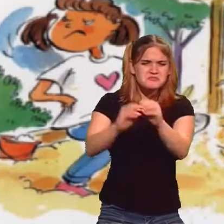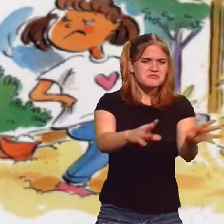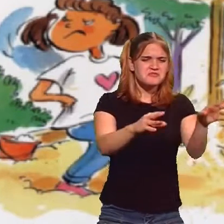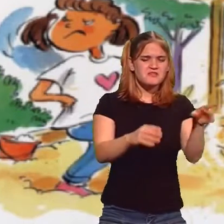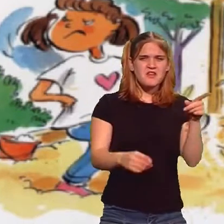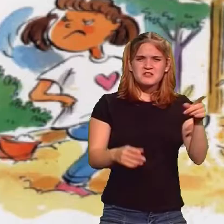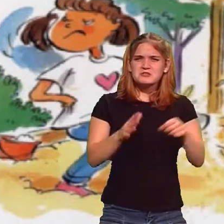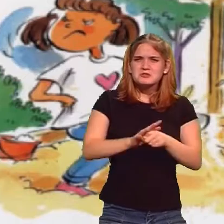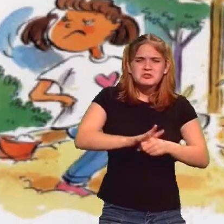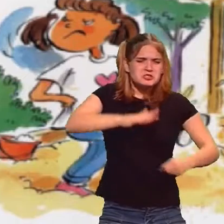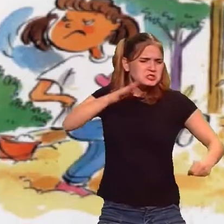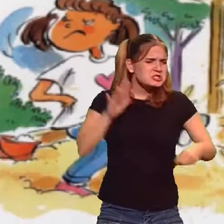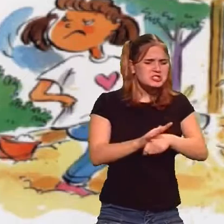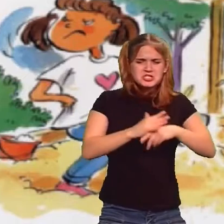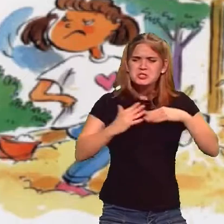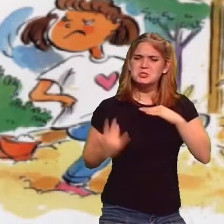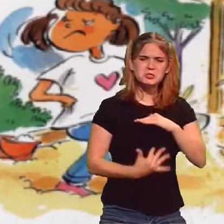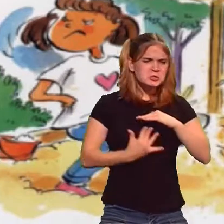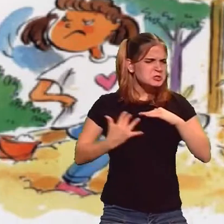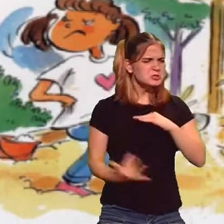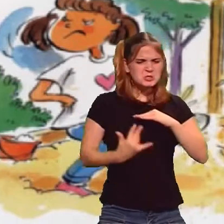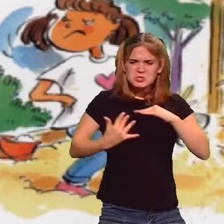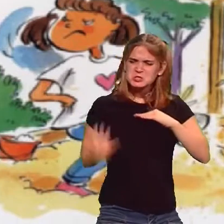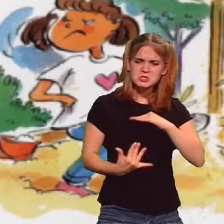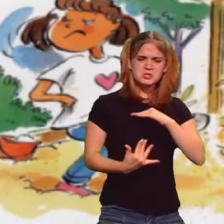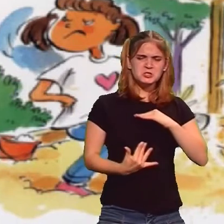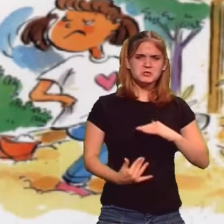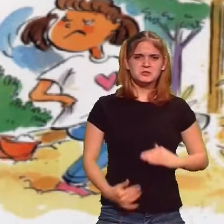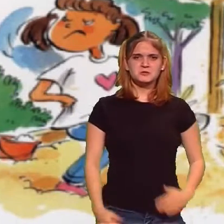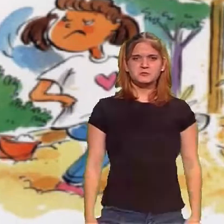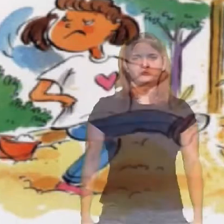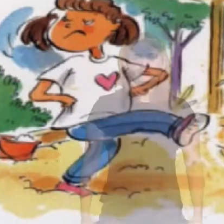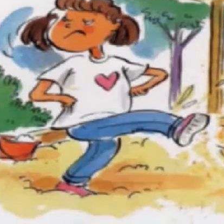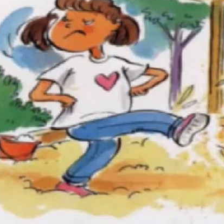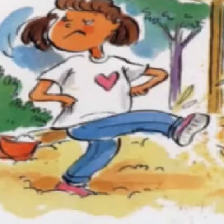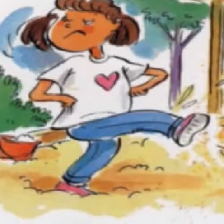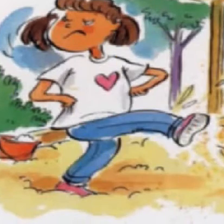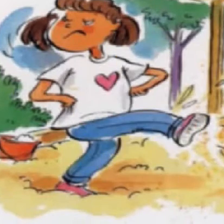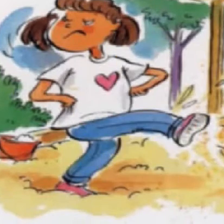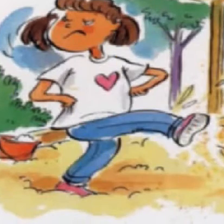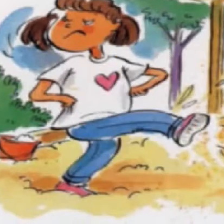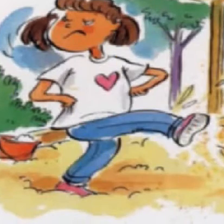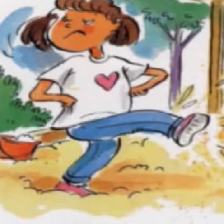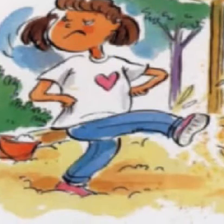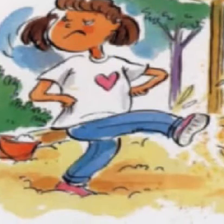And kicked sand all over the place. She was angry. She was mad.